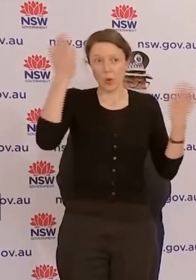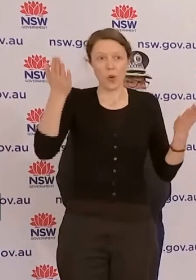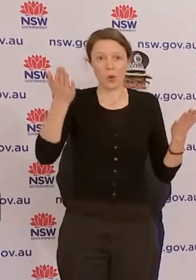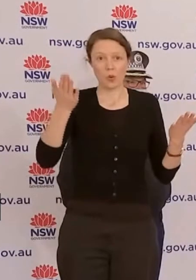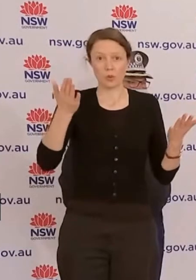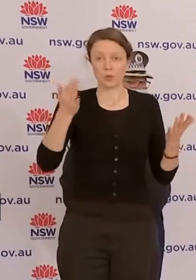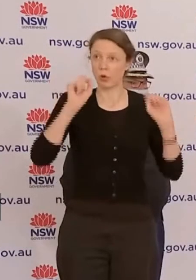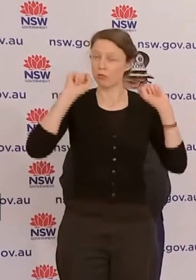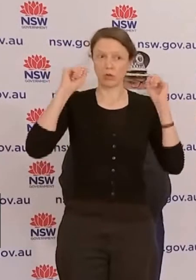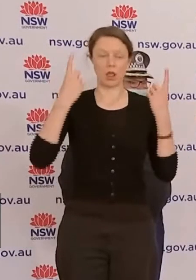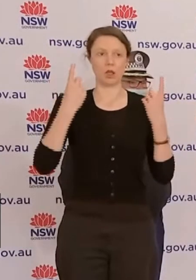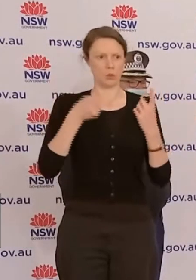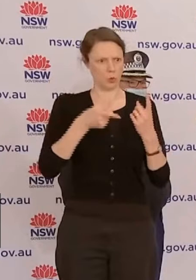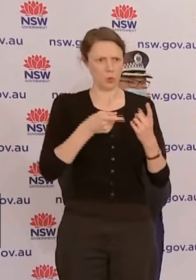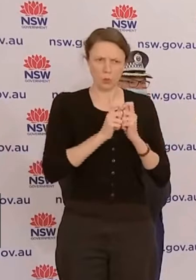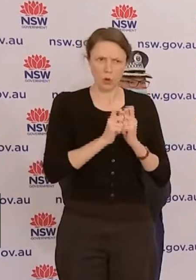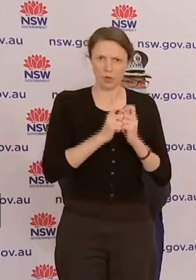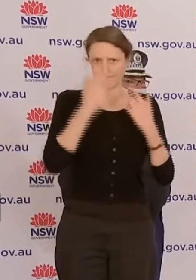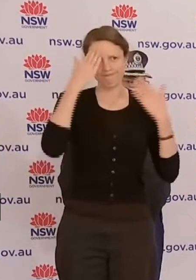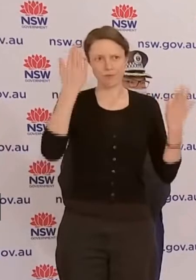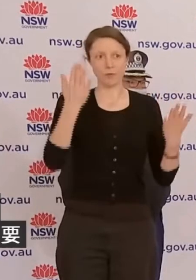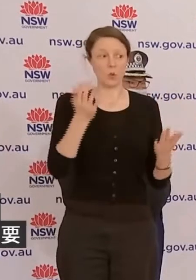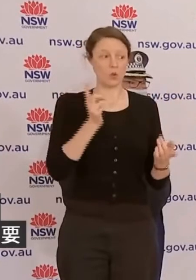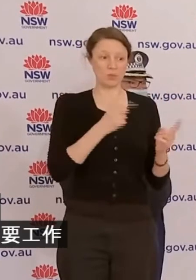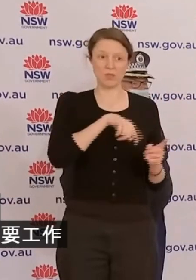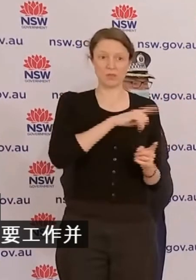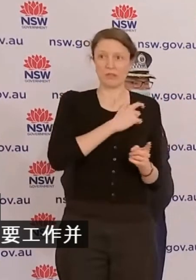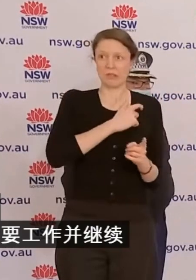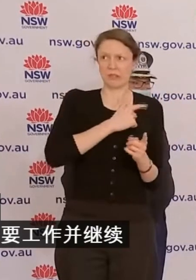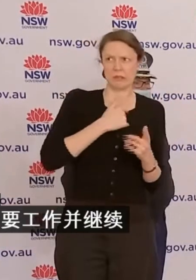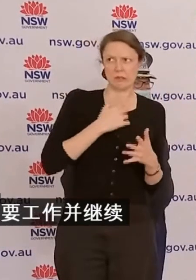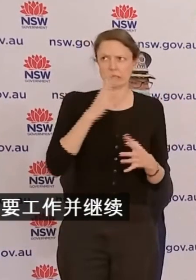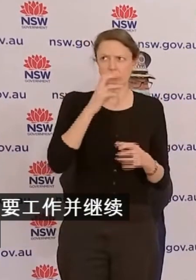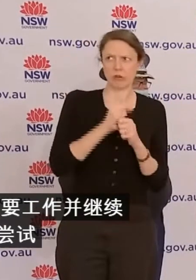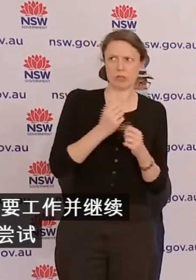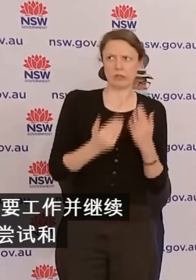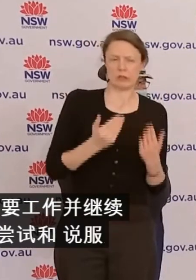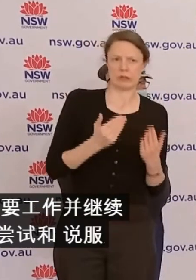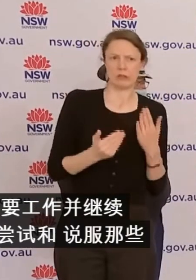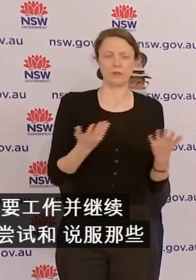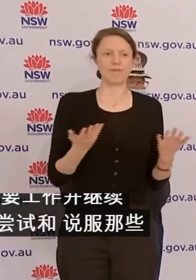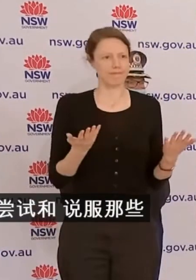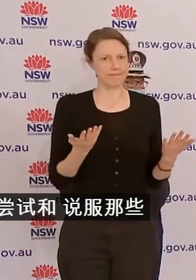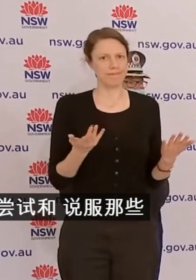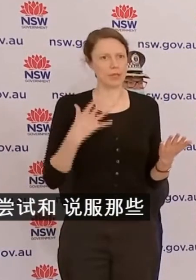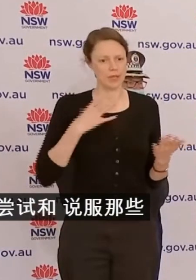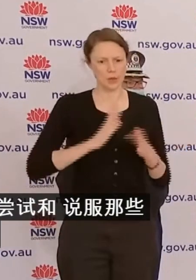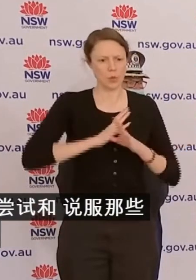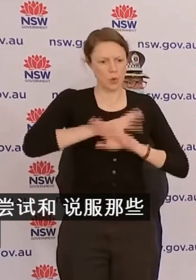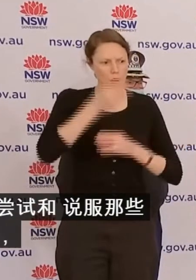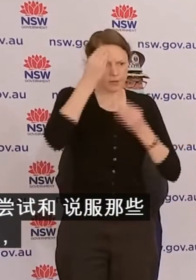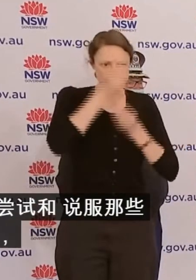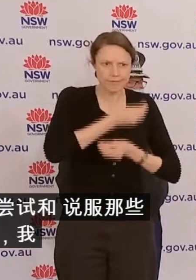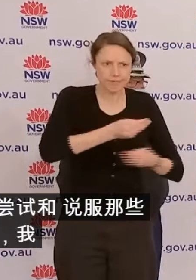vaccines, sometimes it's just a distrust, and we need to work and continue to work very hard to try and convince those people to